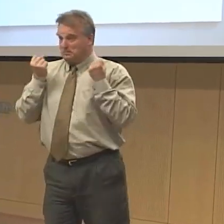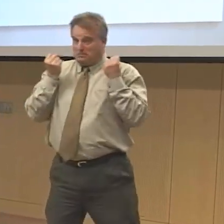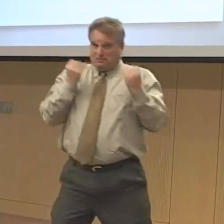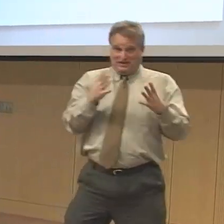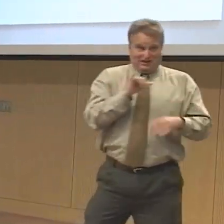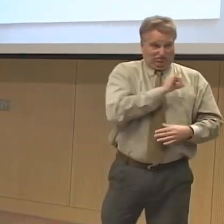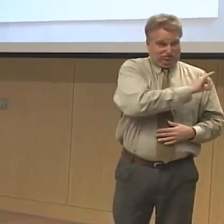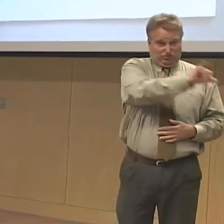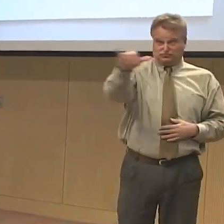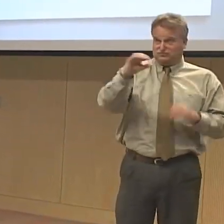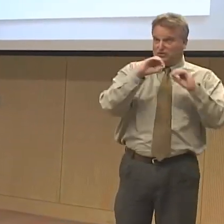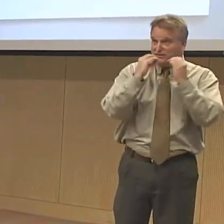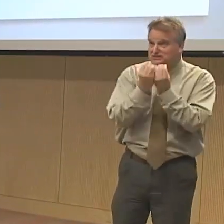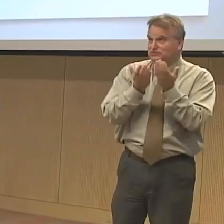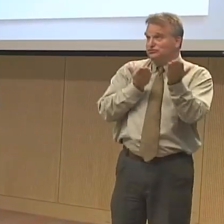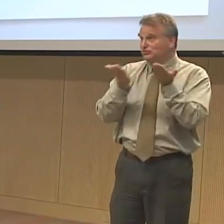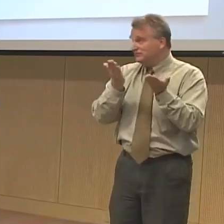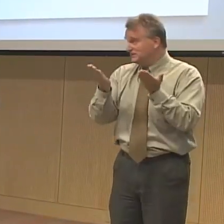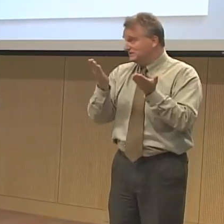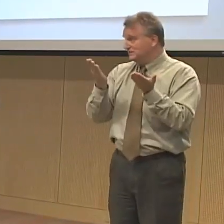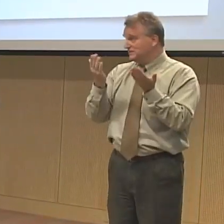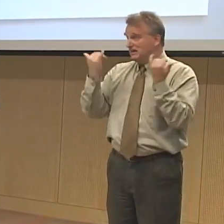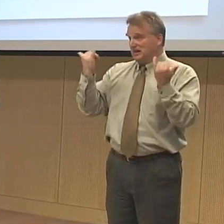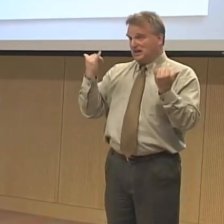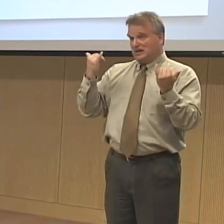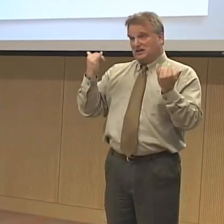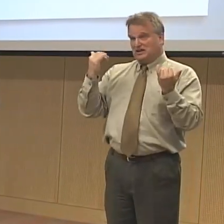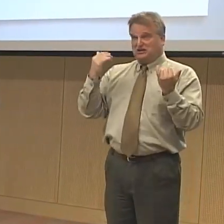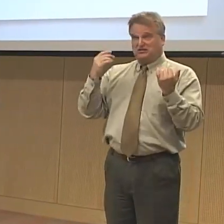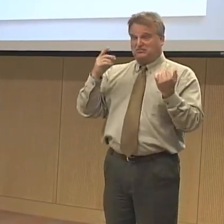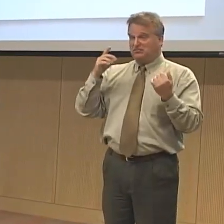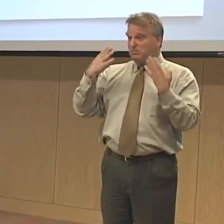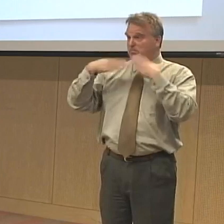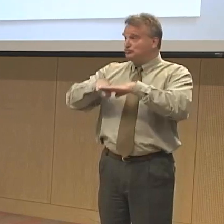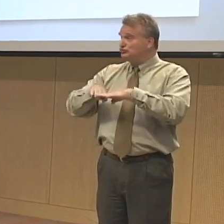who have established organizations and services for the deaf community.